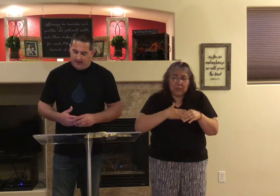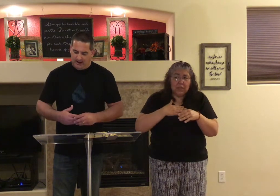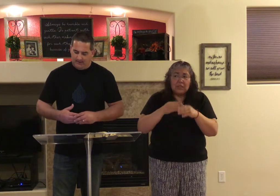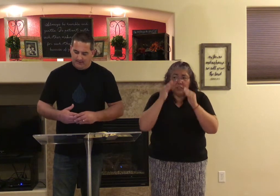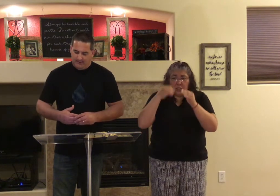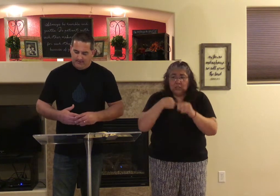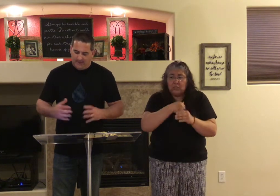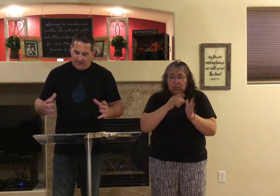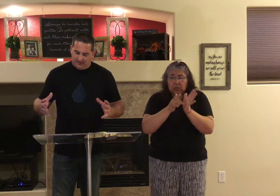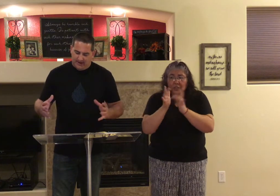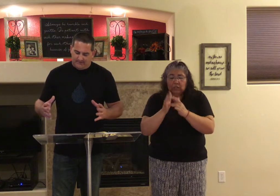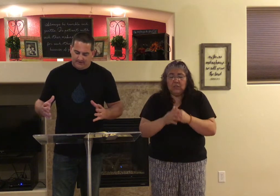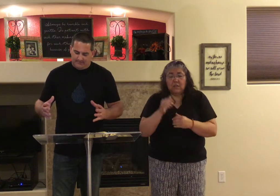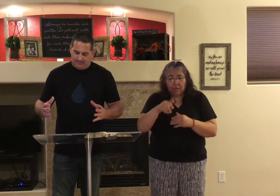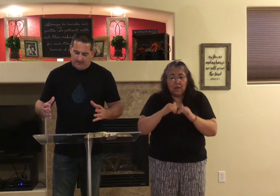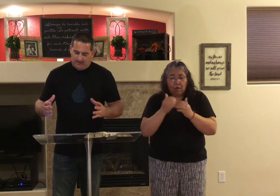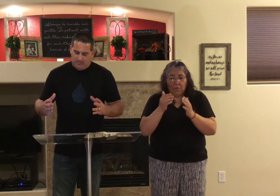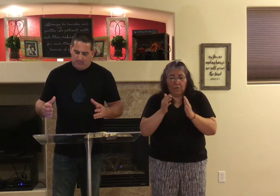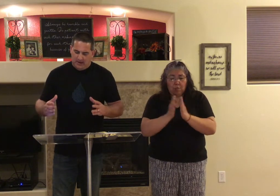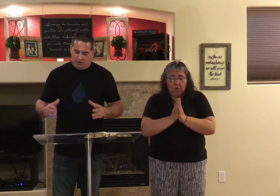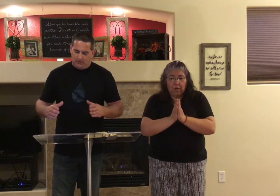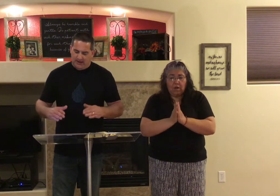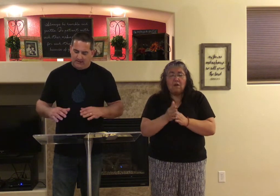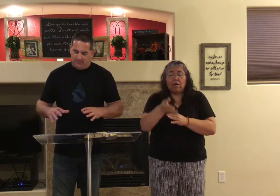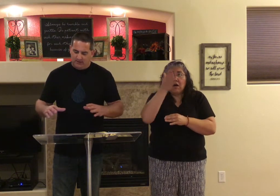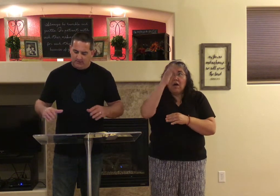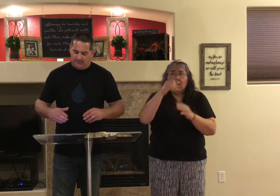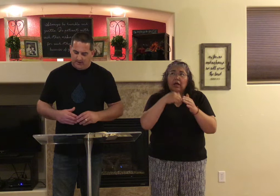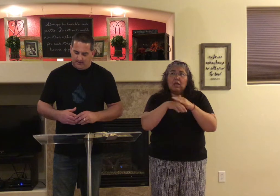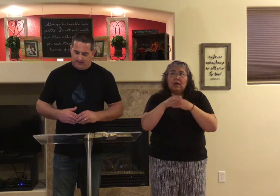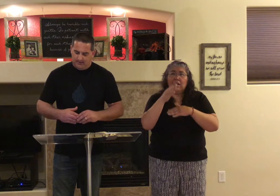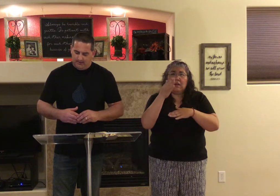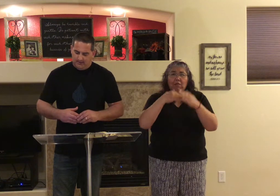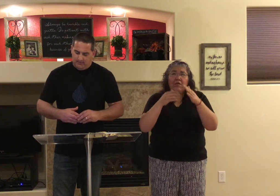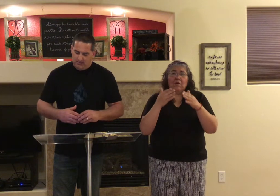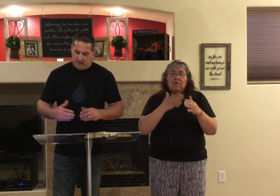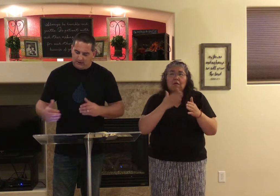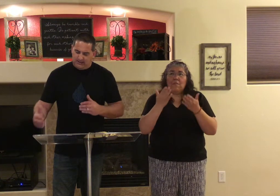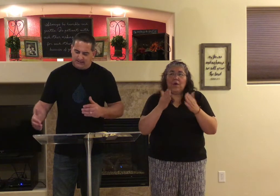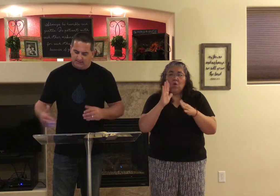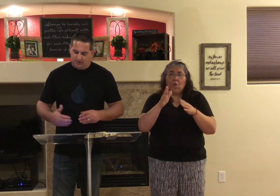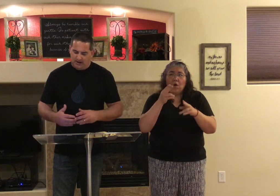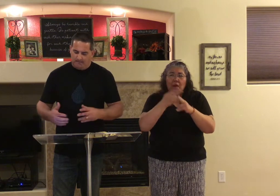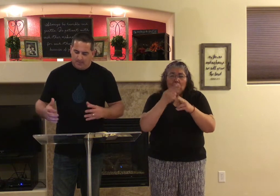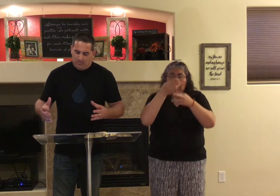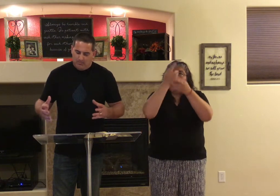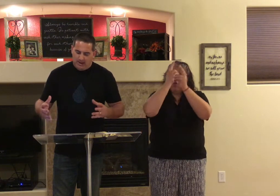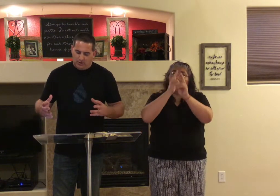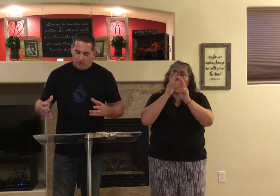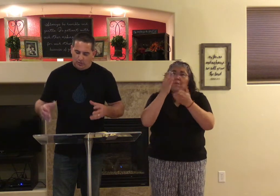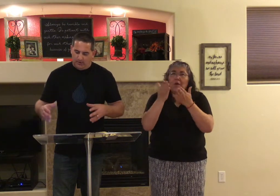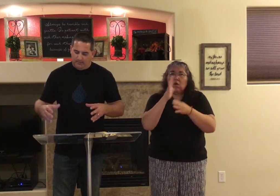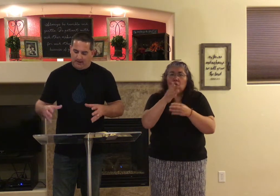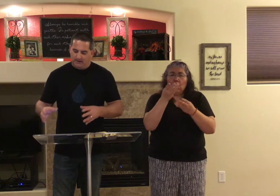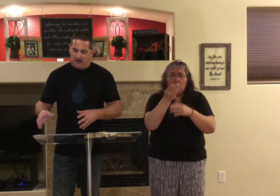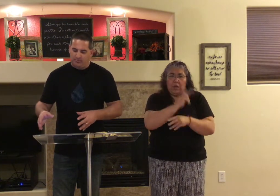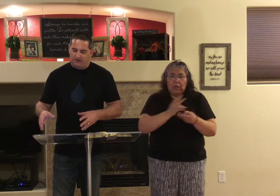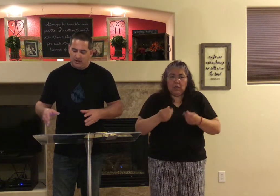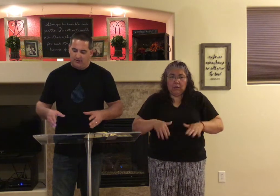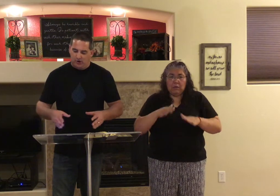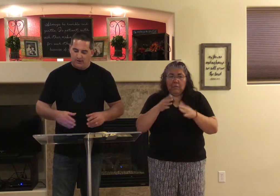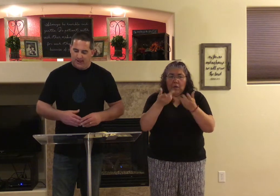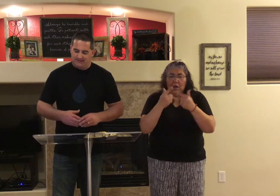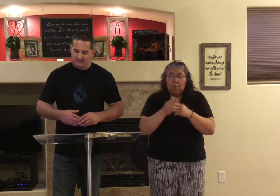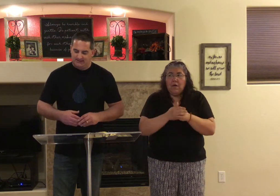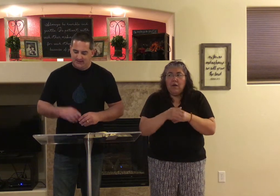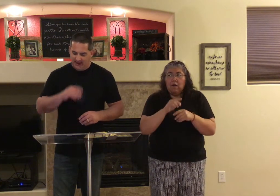to pray. Father in heaven, may your name be revered. May your kingdom come. May your will be accomplished